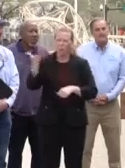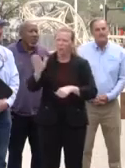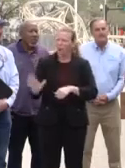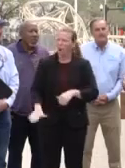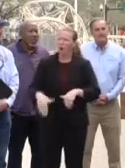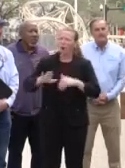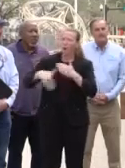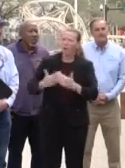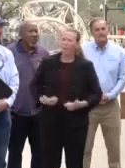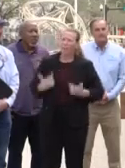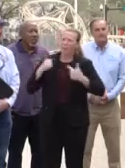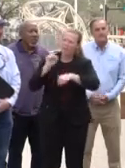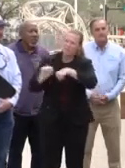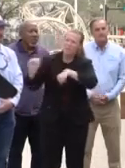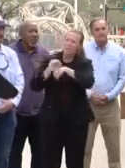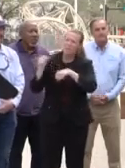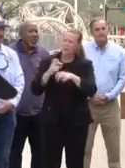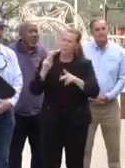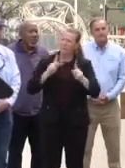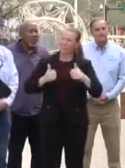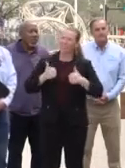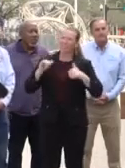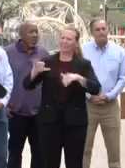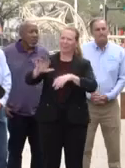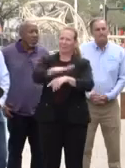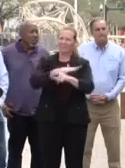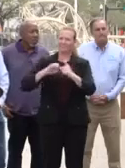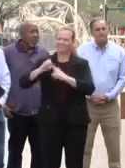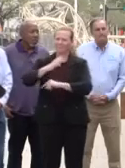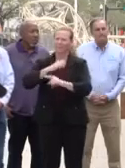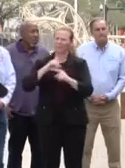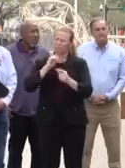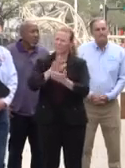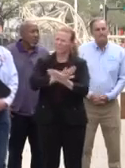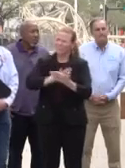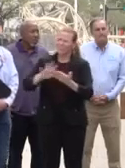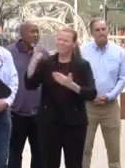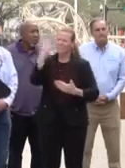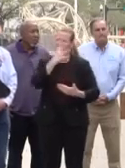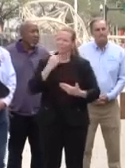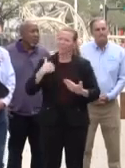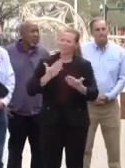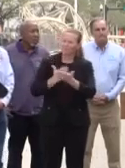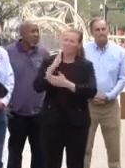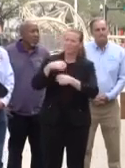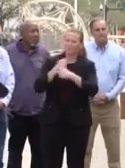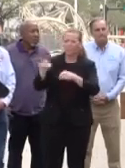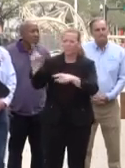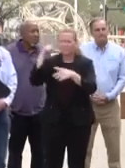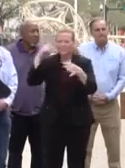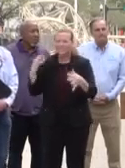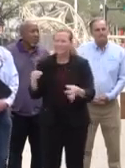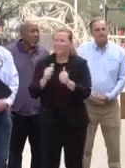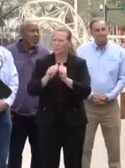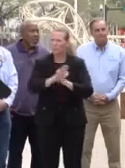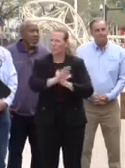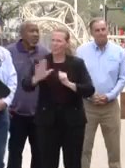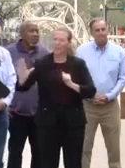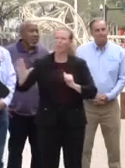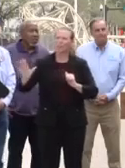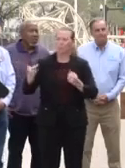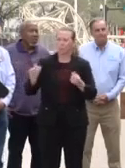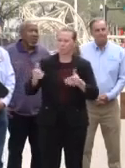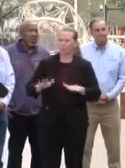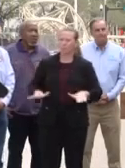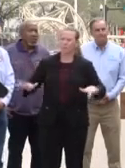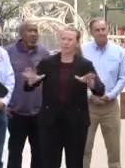hard to be able to live in environments that are really, really nice. And they have a right to make those decisions with their property as they see fit.